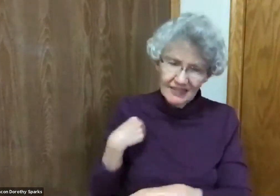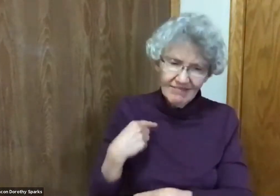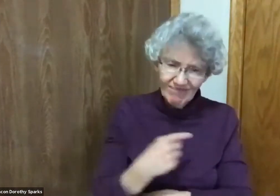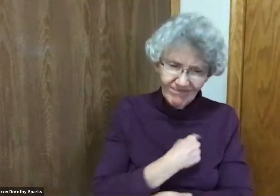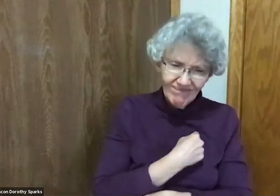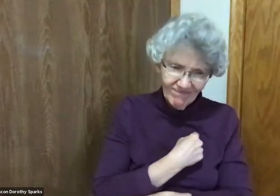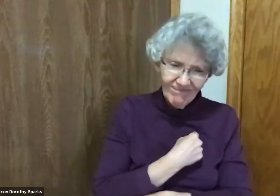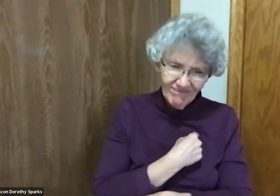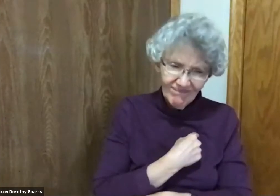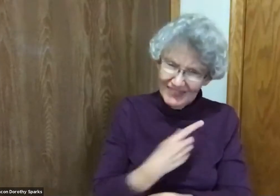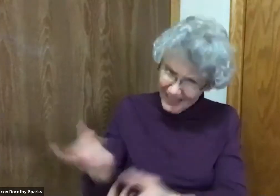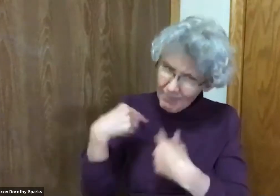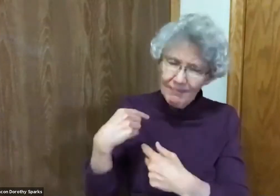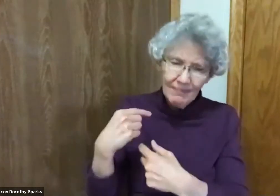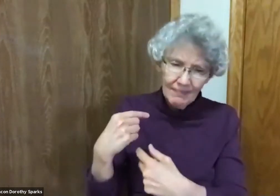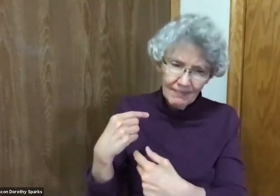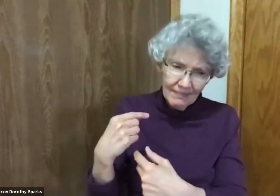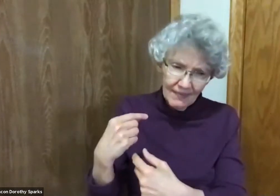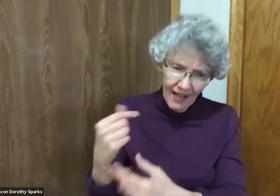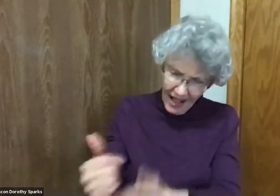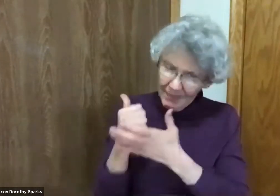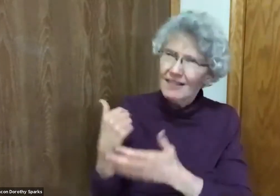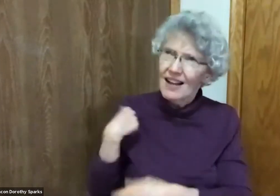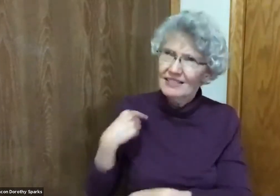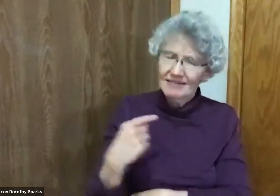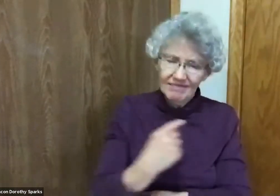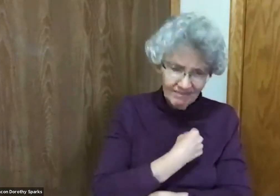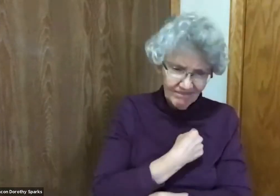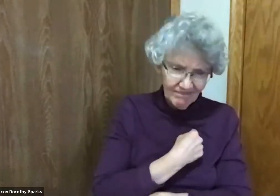You have kept your promises to us.